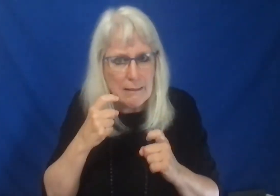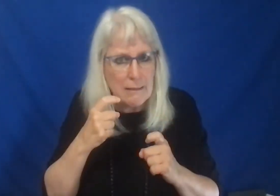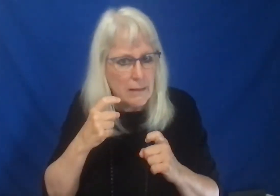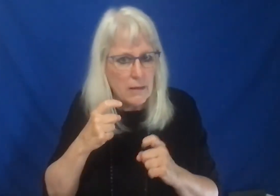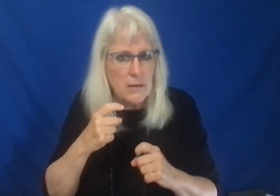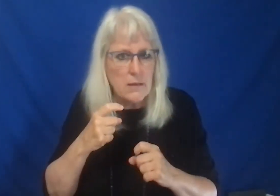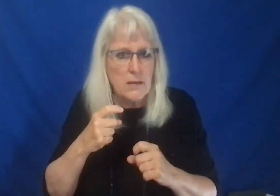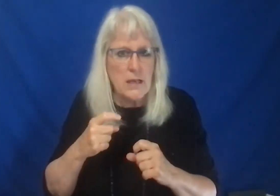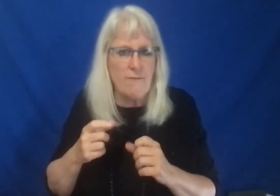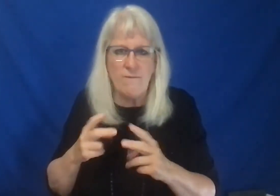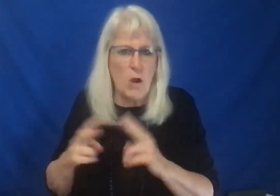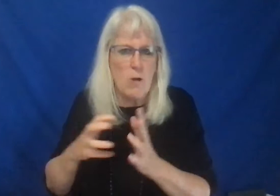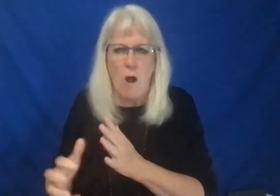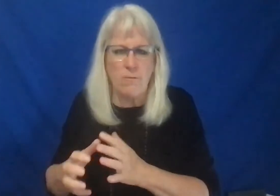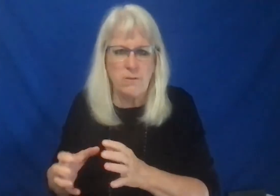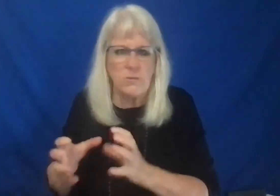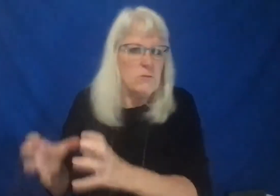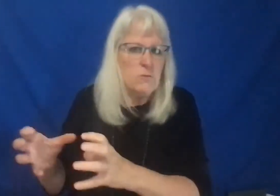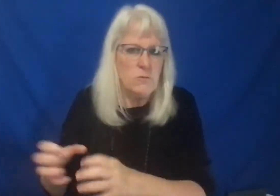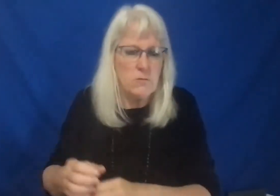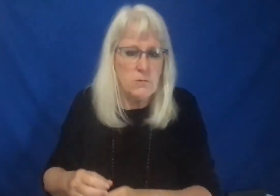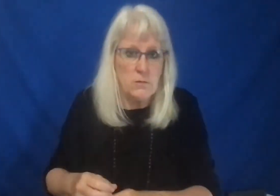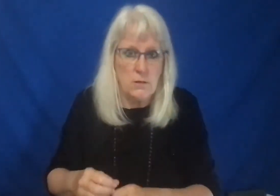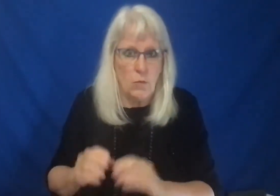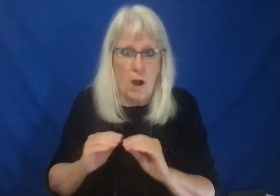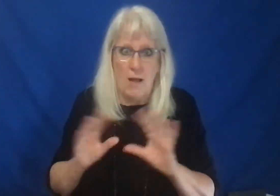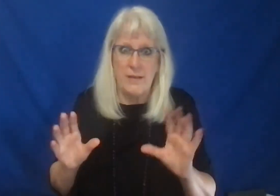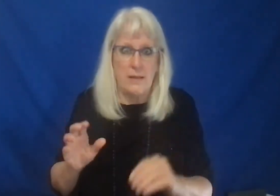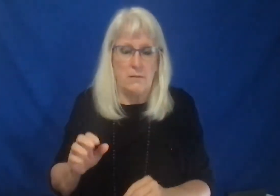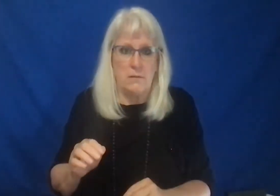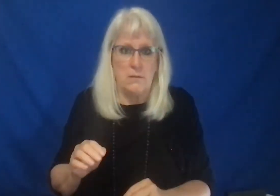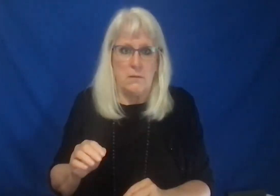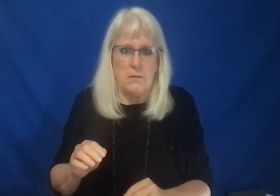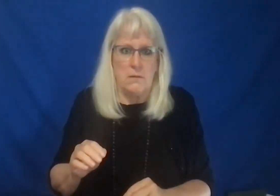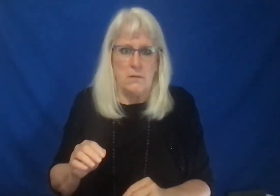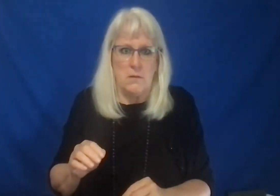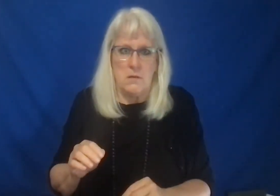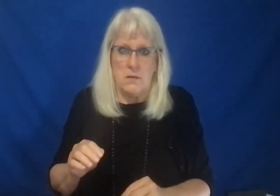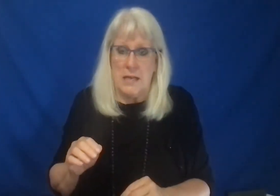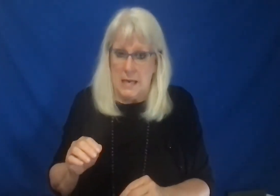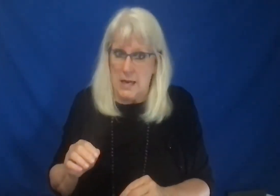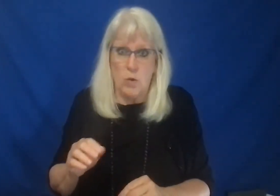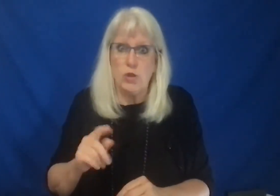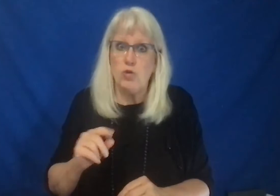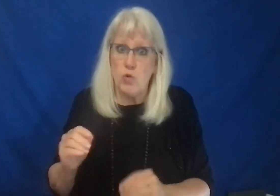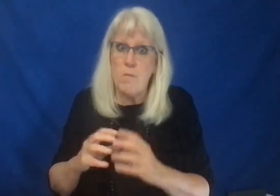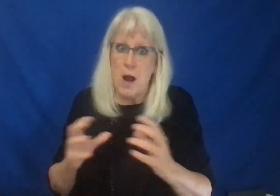very rough with him. It was very evident that this was not a questionable case. This was outright physical abuse, and no one was doing